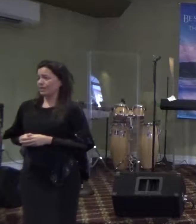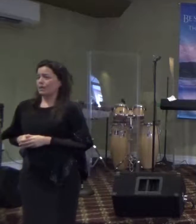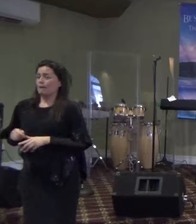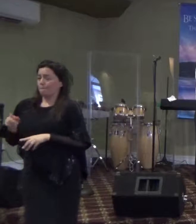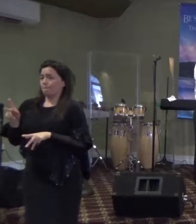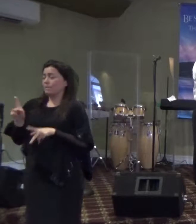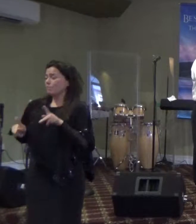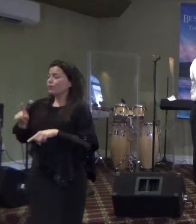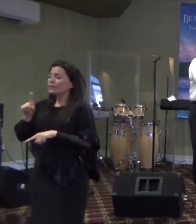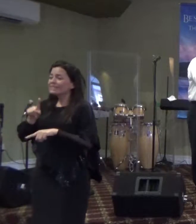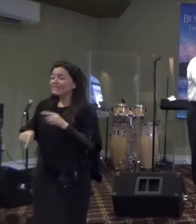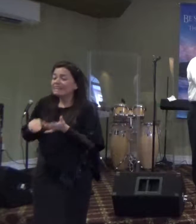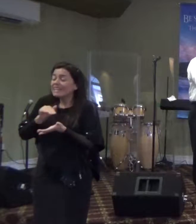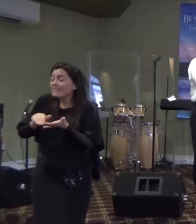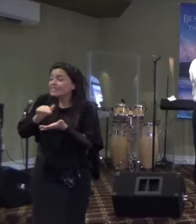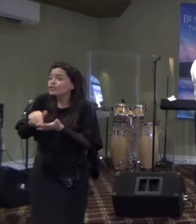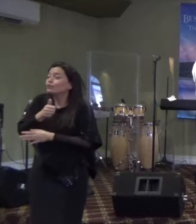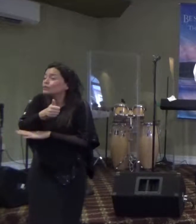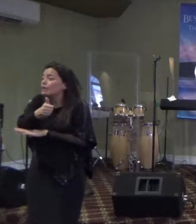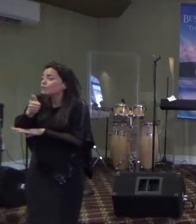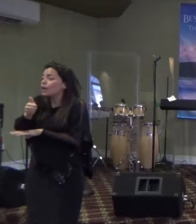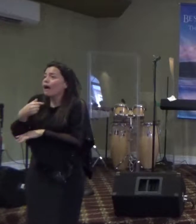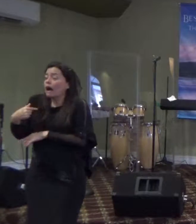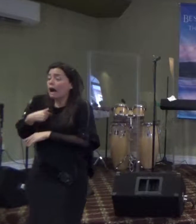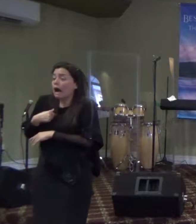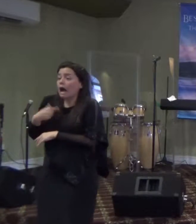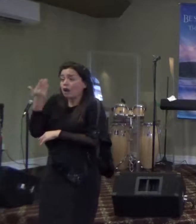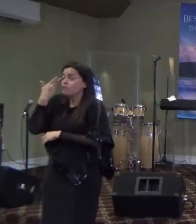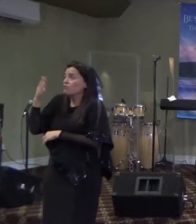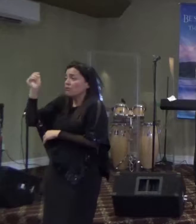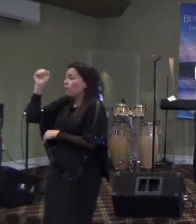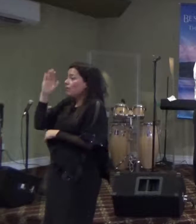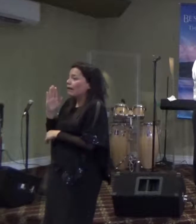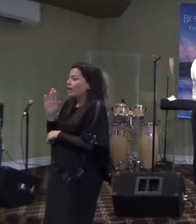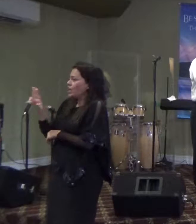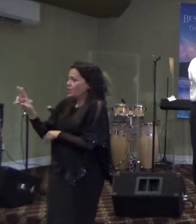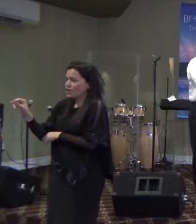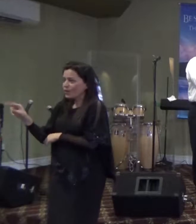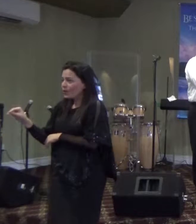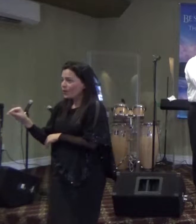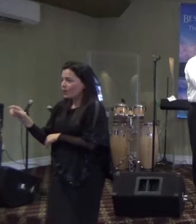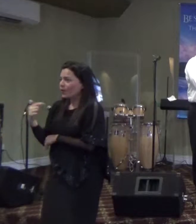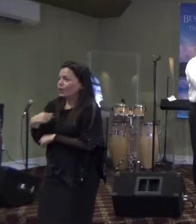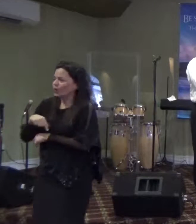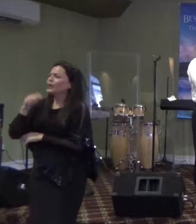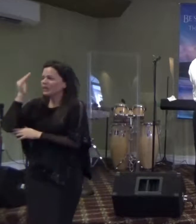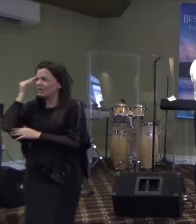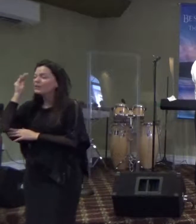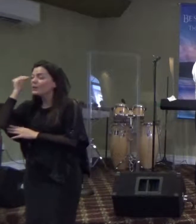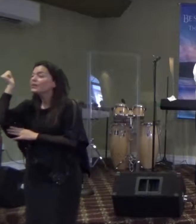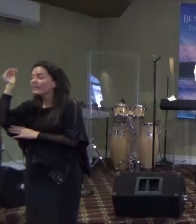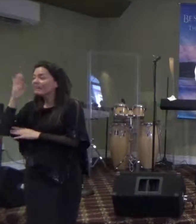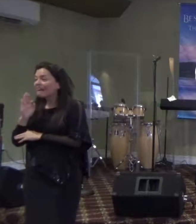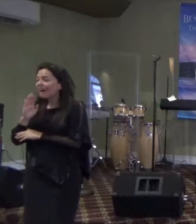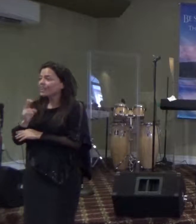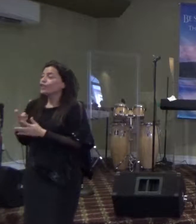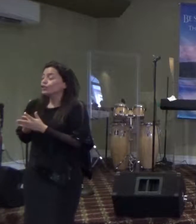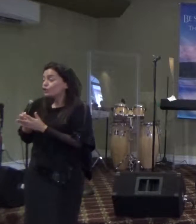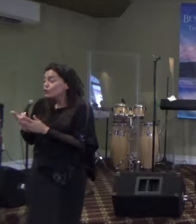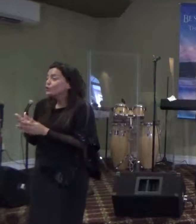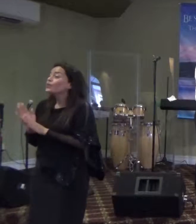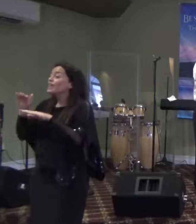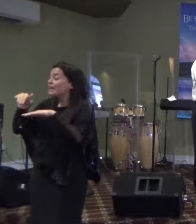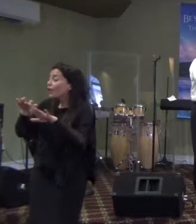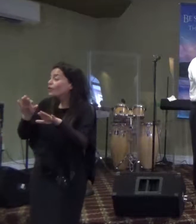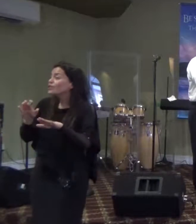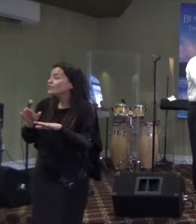habiendo conocido a because Dios, having known God, no le glorificaron como a they did Dios, not worship him as God, ni le dieron